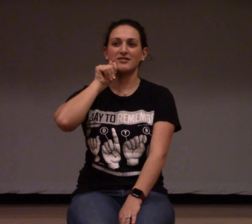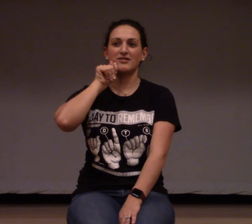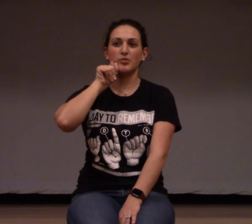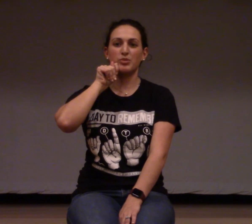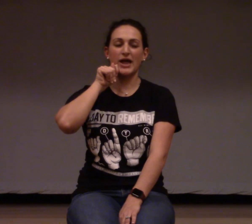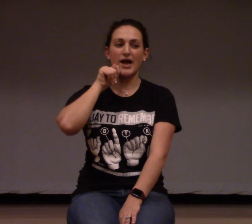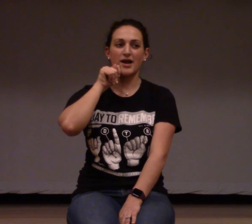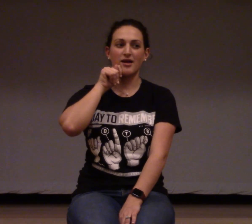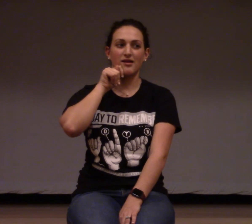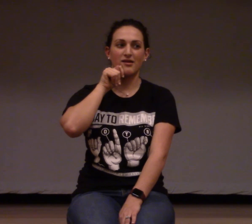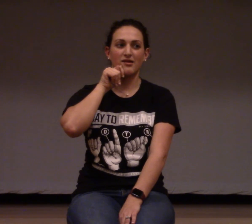Black.